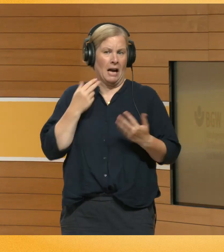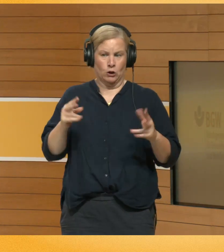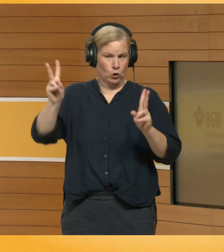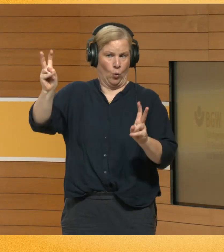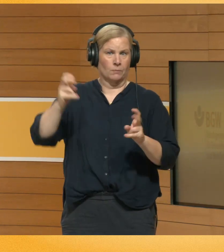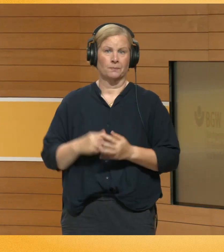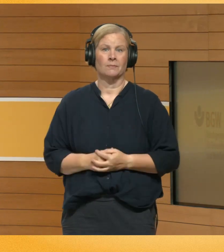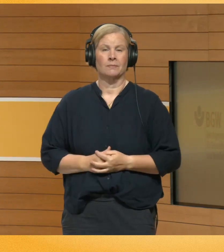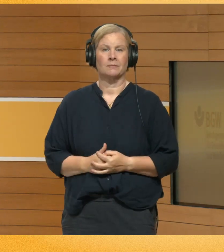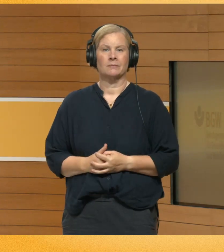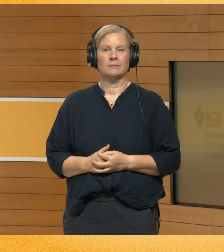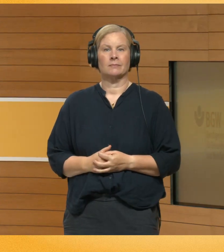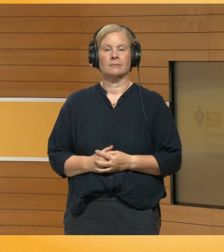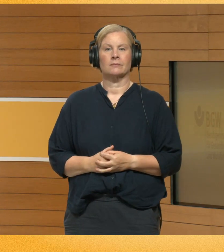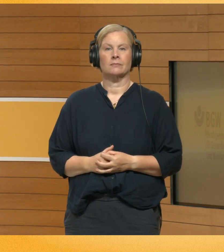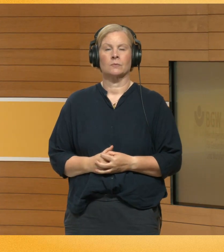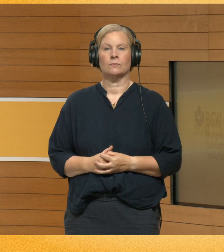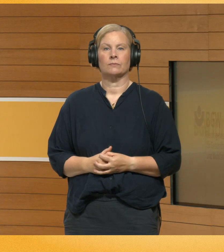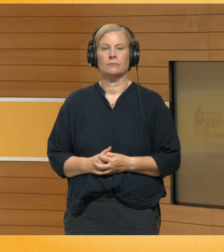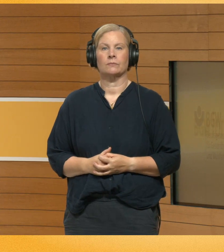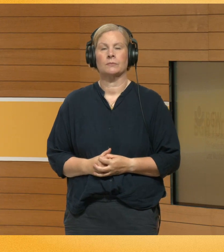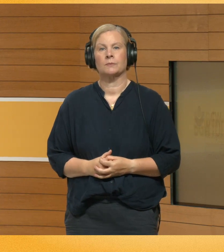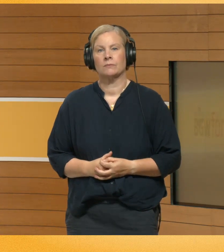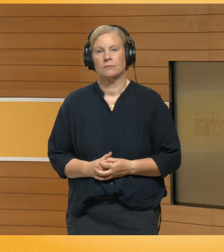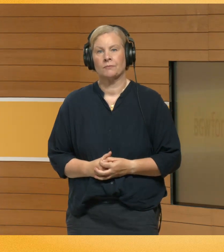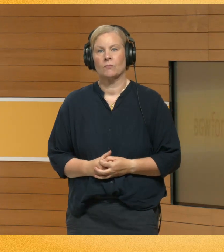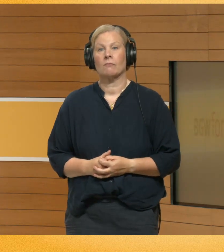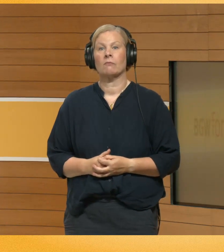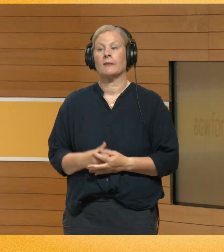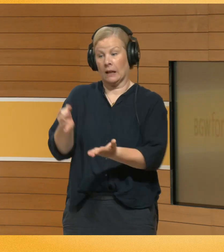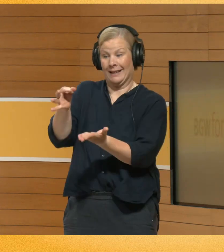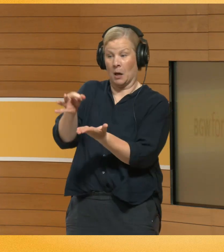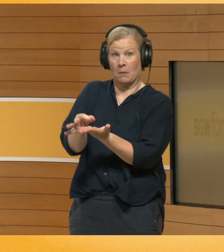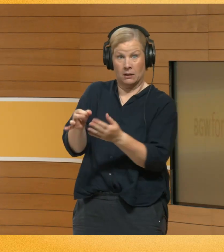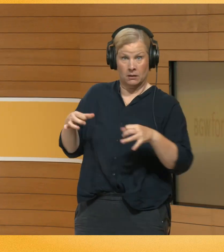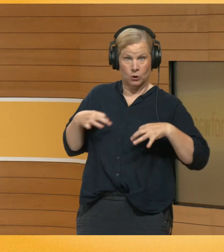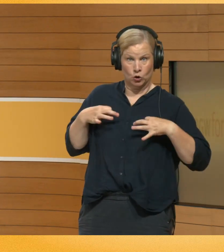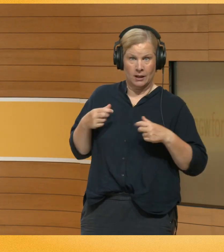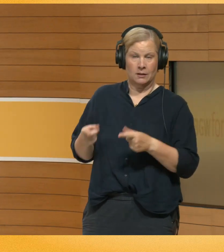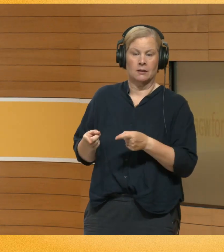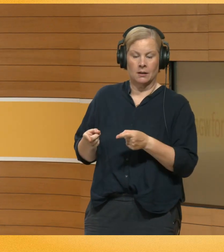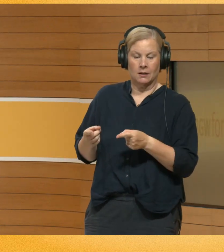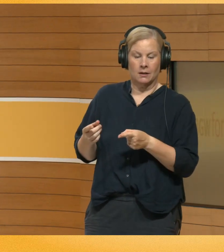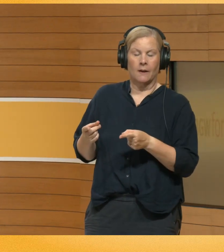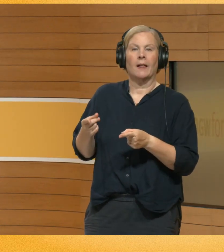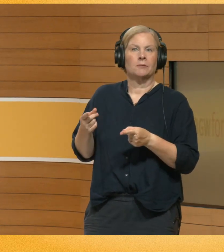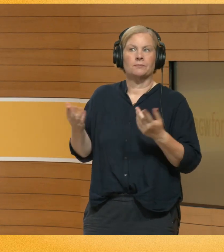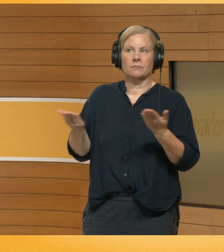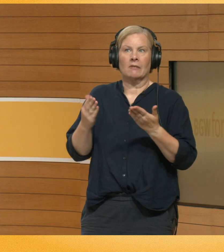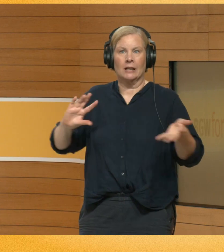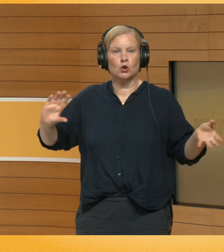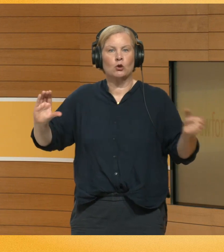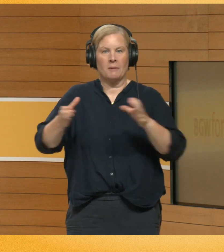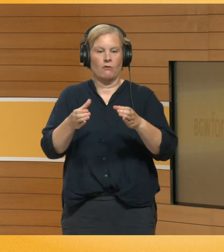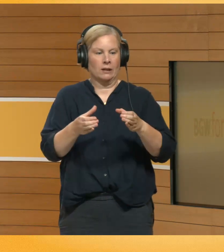workers who live within the communities that they serve. So the first community itself build facility for